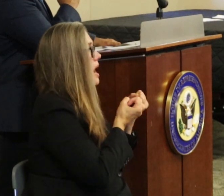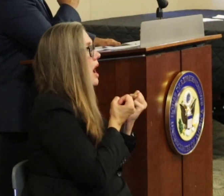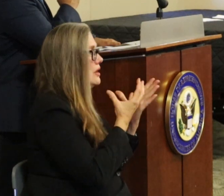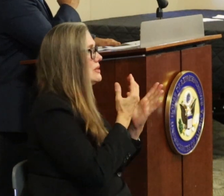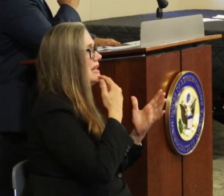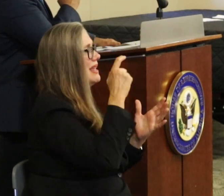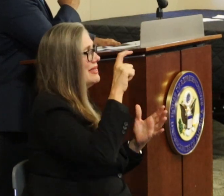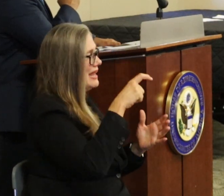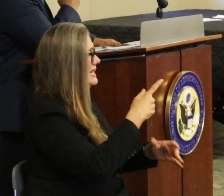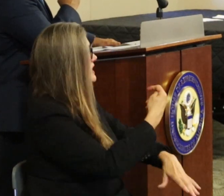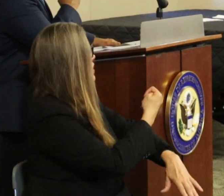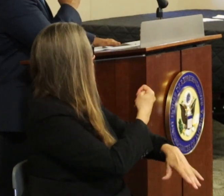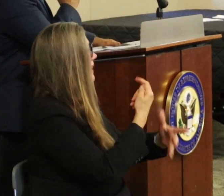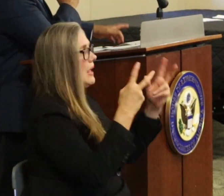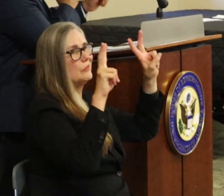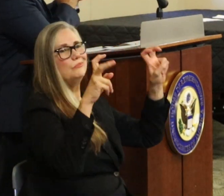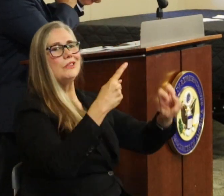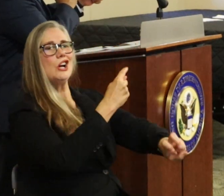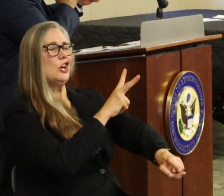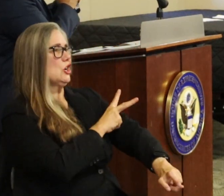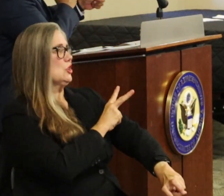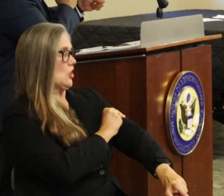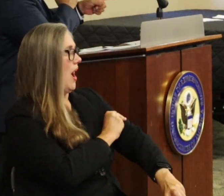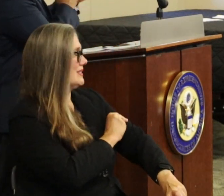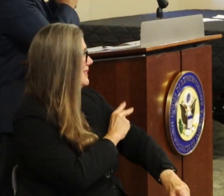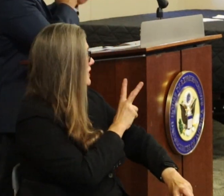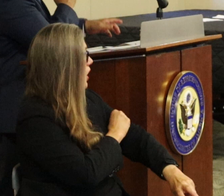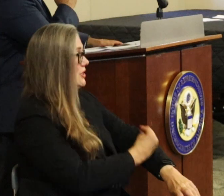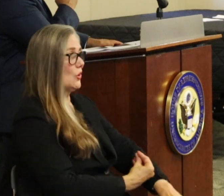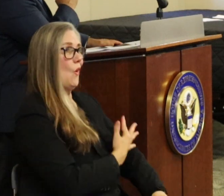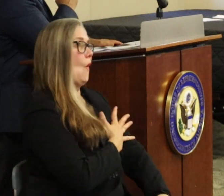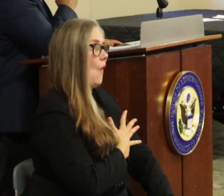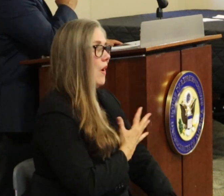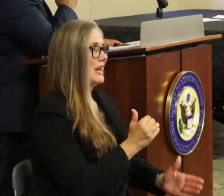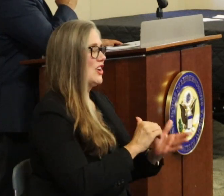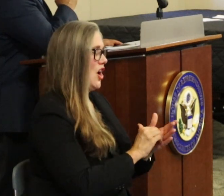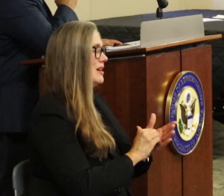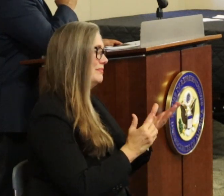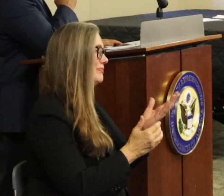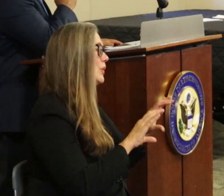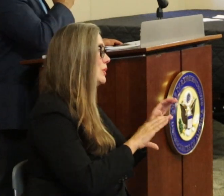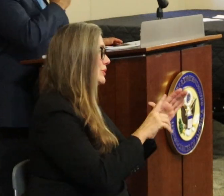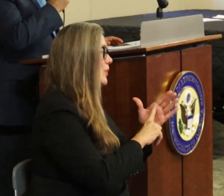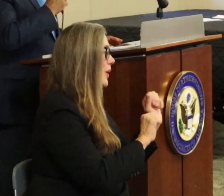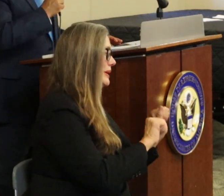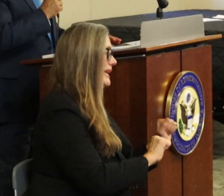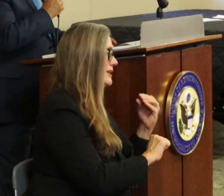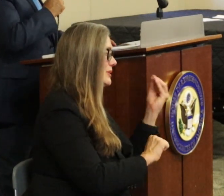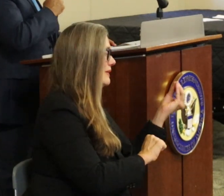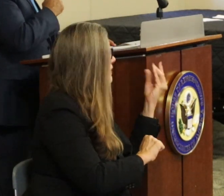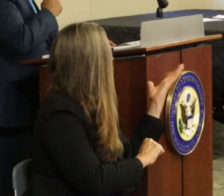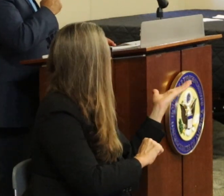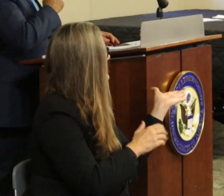have said they need a shot in the arm as well. But absolutely, I hear you loud and clear. We'll do what we can to give you information.